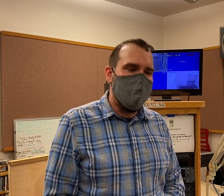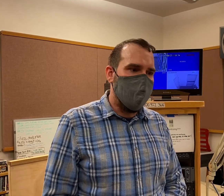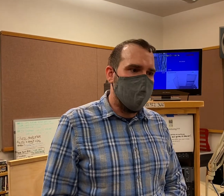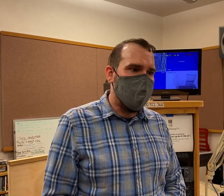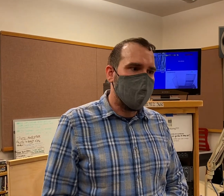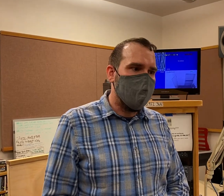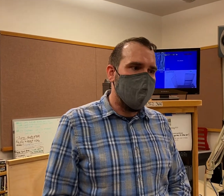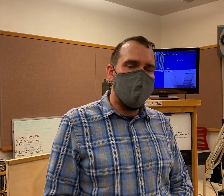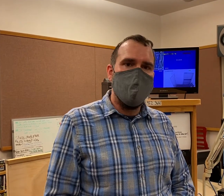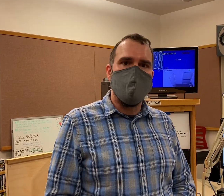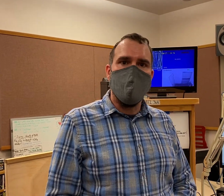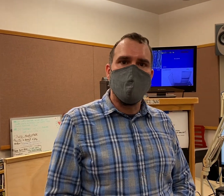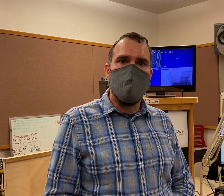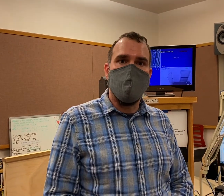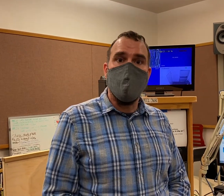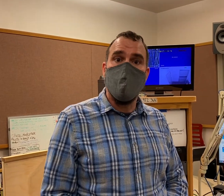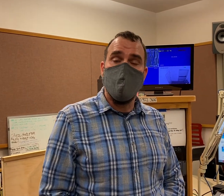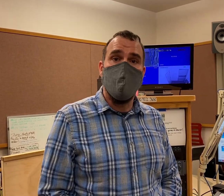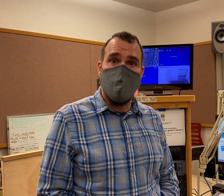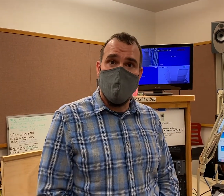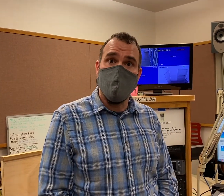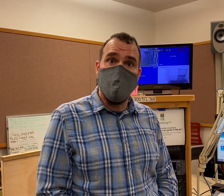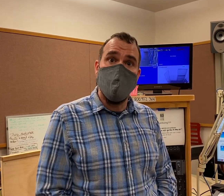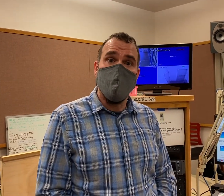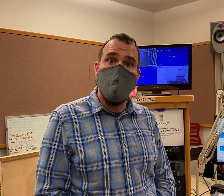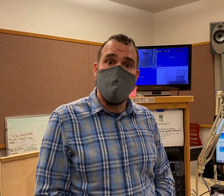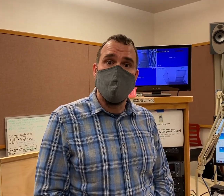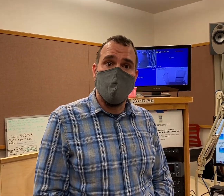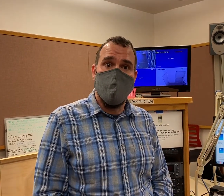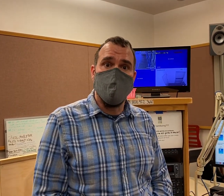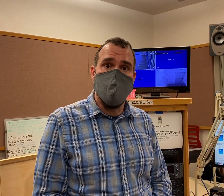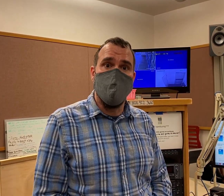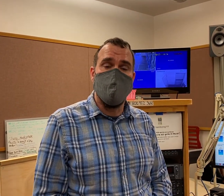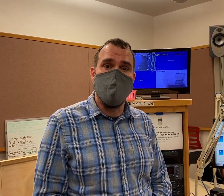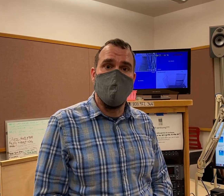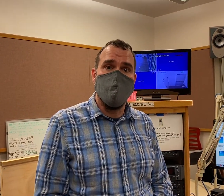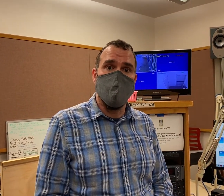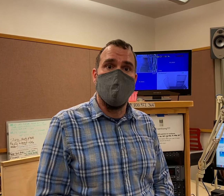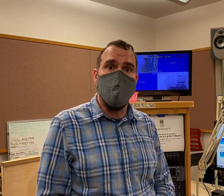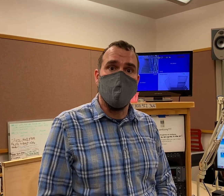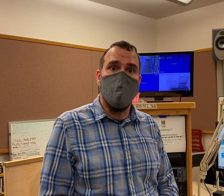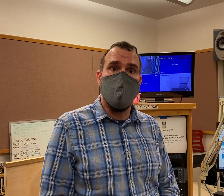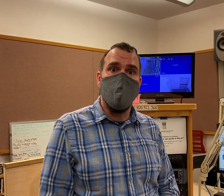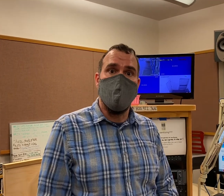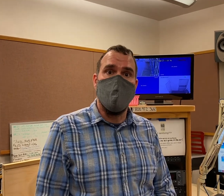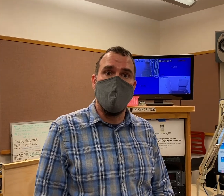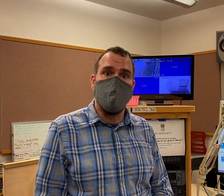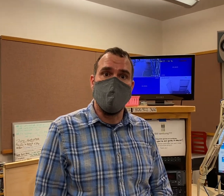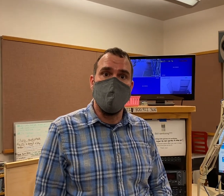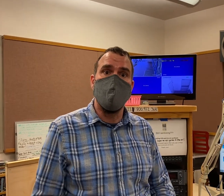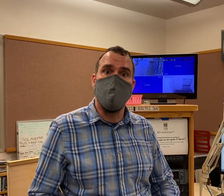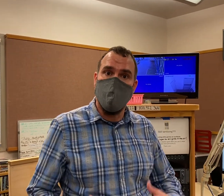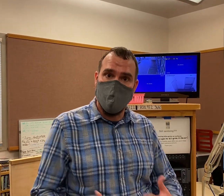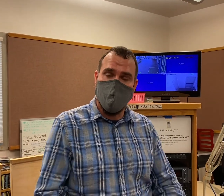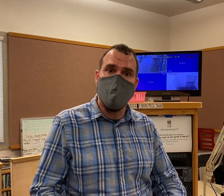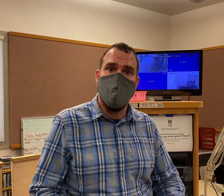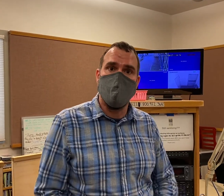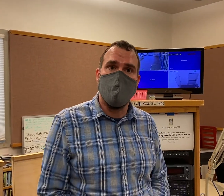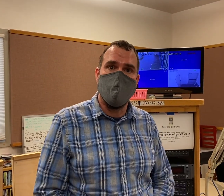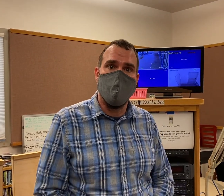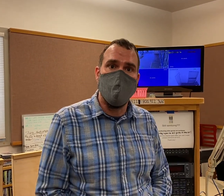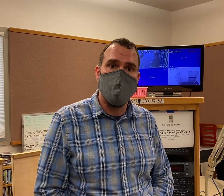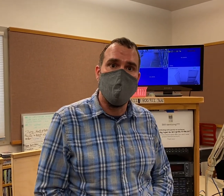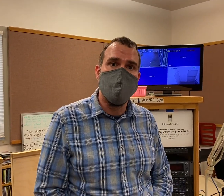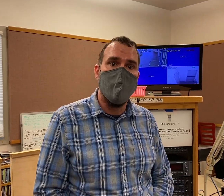and public radio is actually defined by the Federal Communications Commission, which is a governing body that oversees all